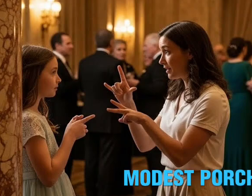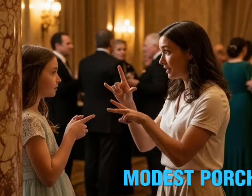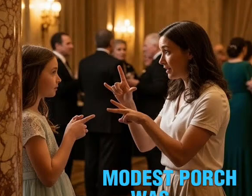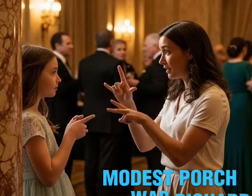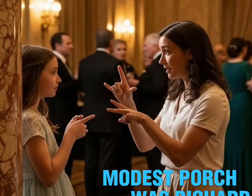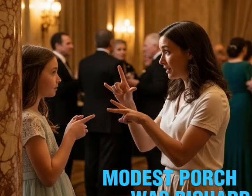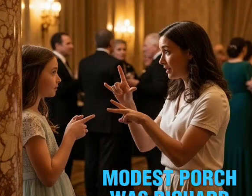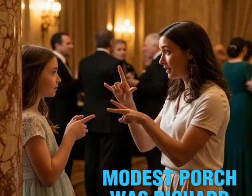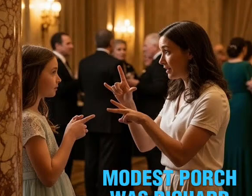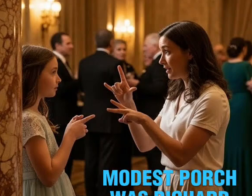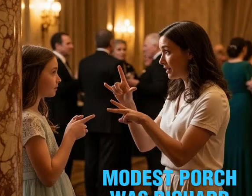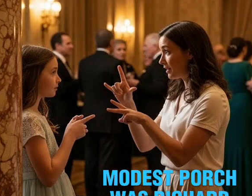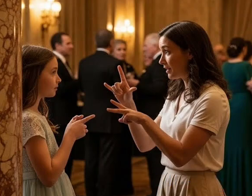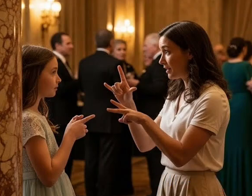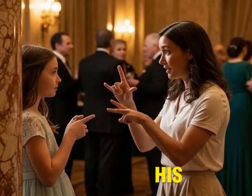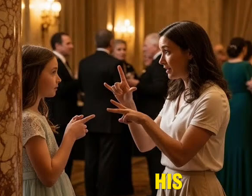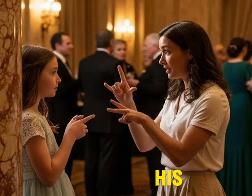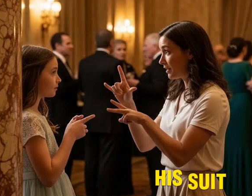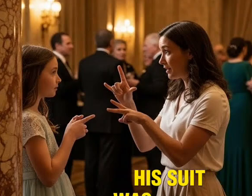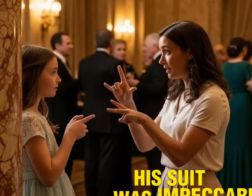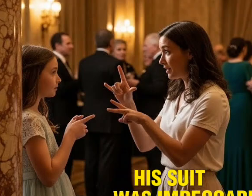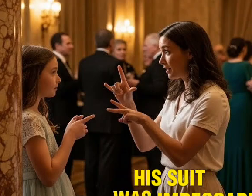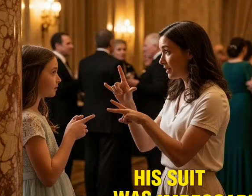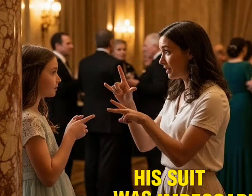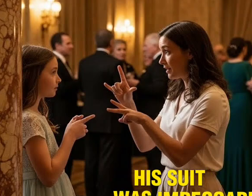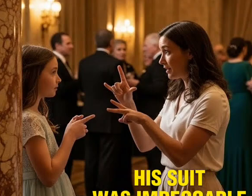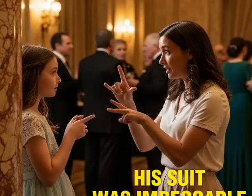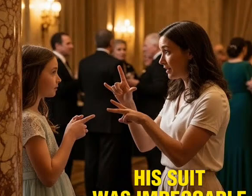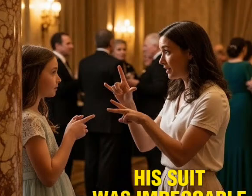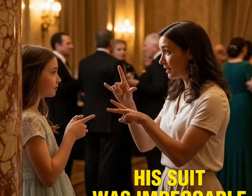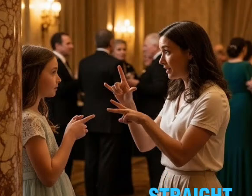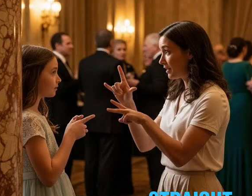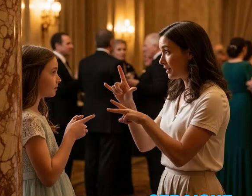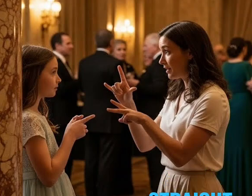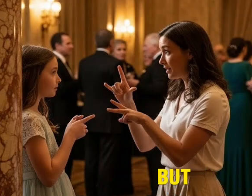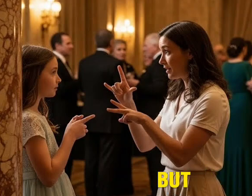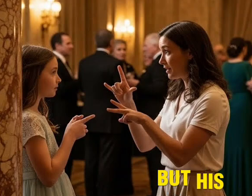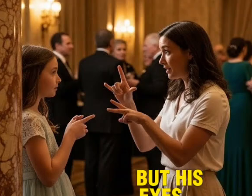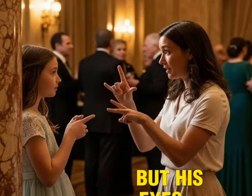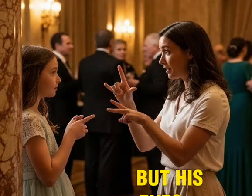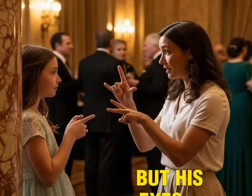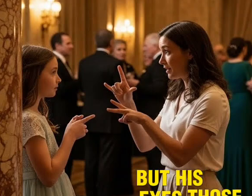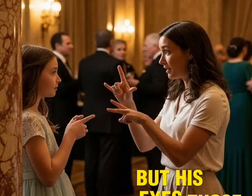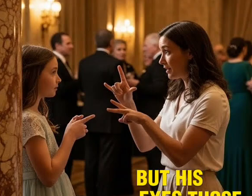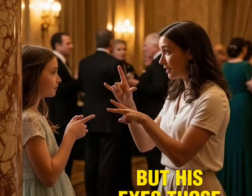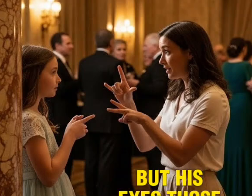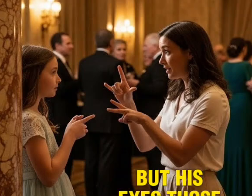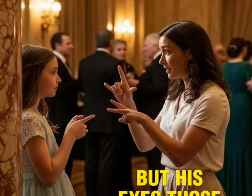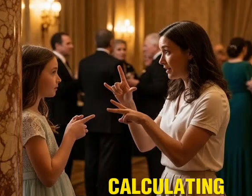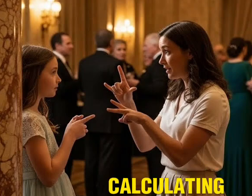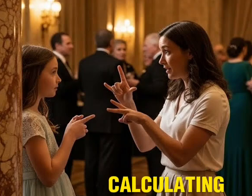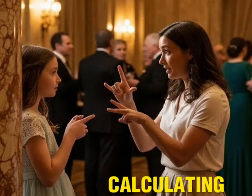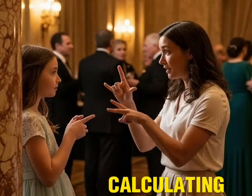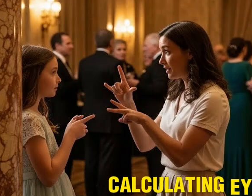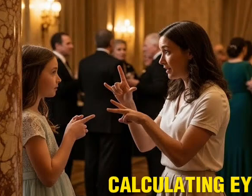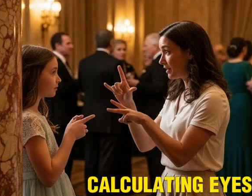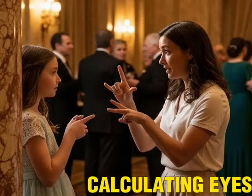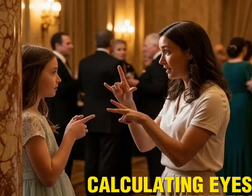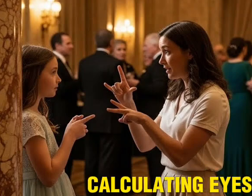was Richard Callahan. His suit was impeccable, his posture straight, but his eyes, those sharp, calculating eyes she remembered,